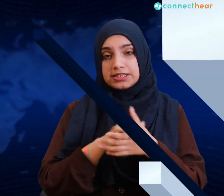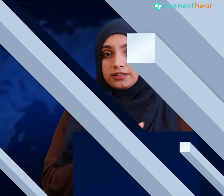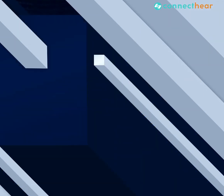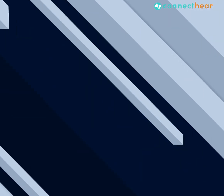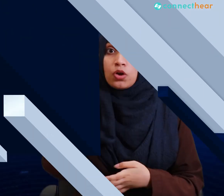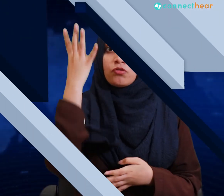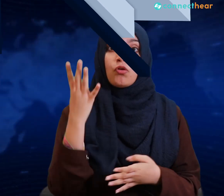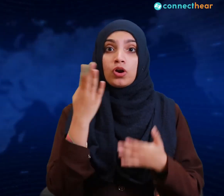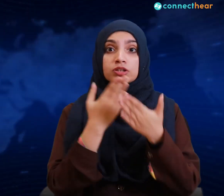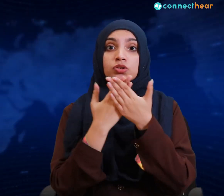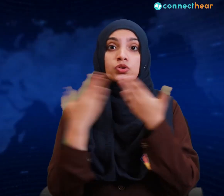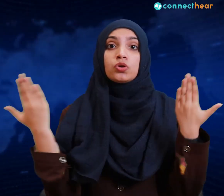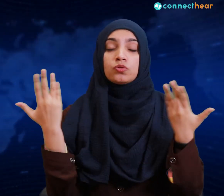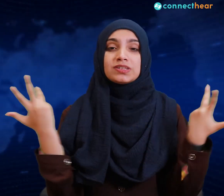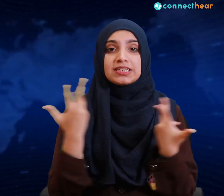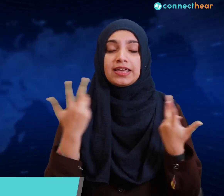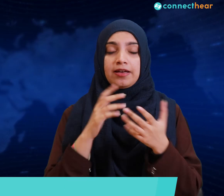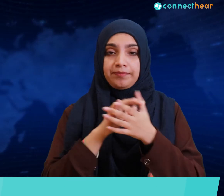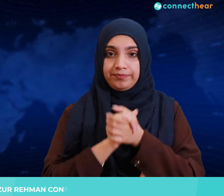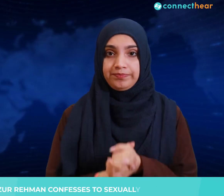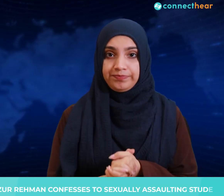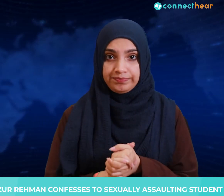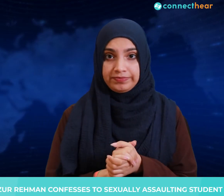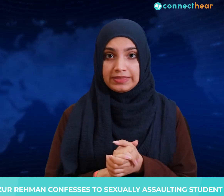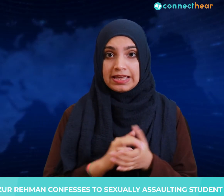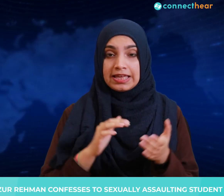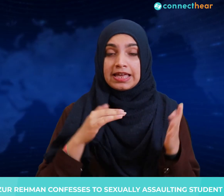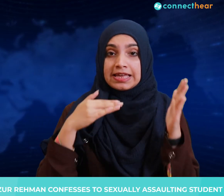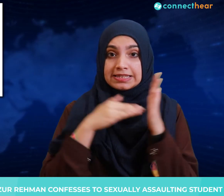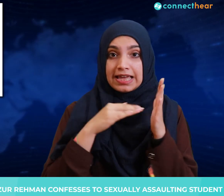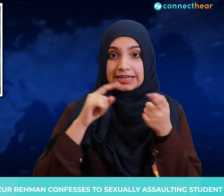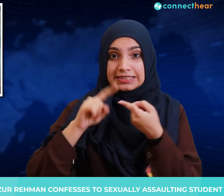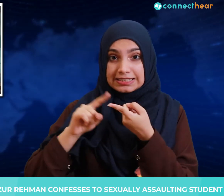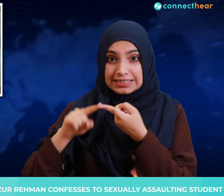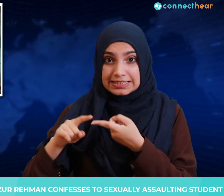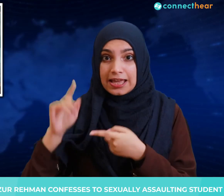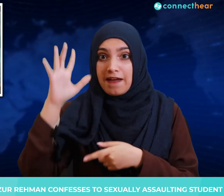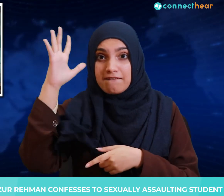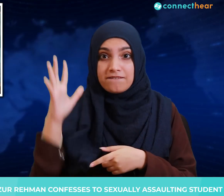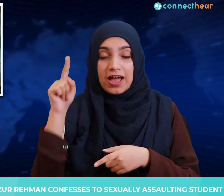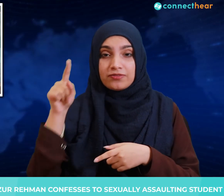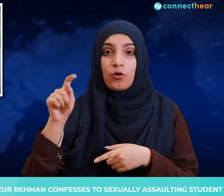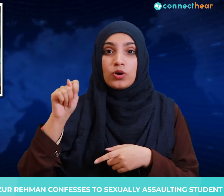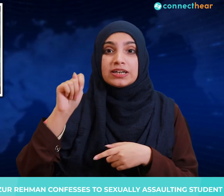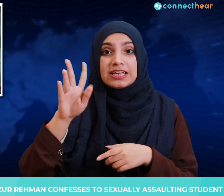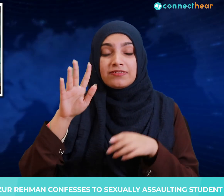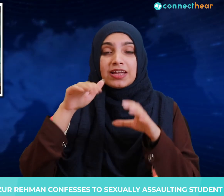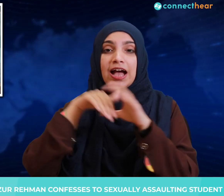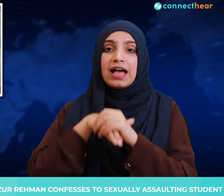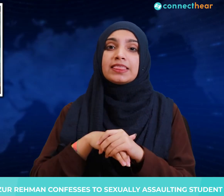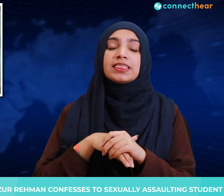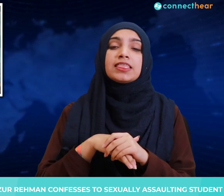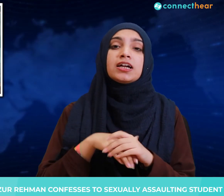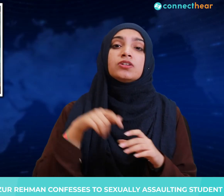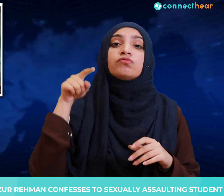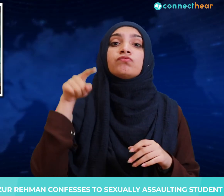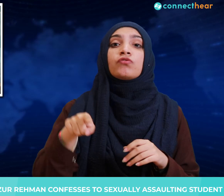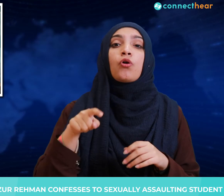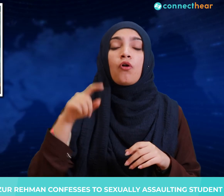The trailer for Z5's upcoming series, Dhoop ki Deewar, is out, and while some are excited to see